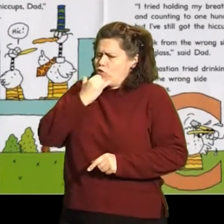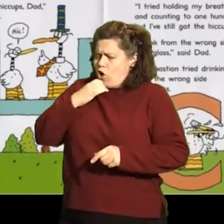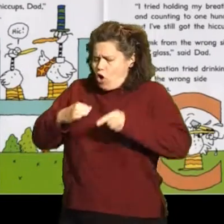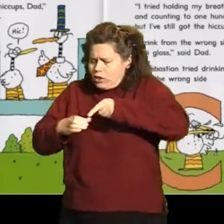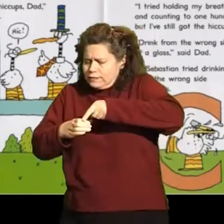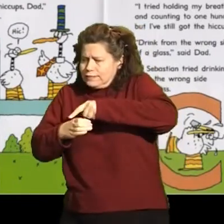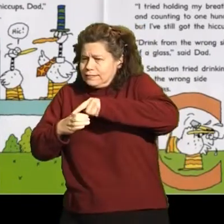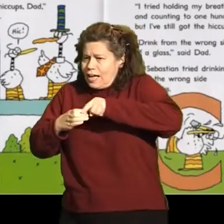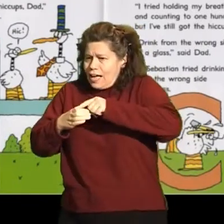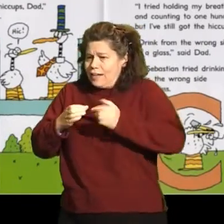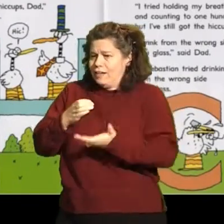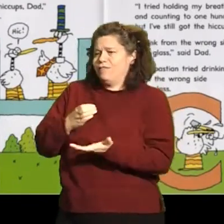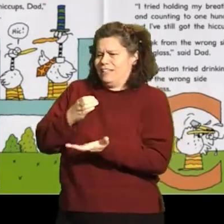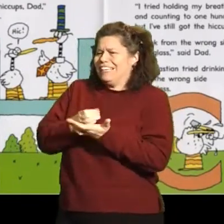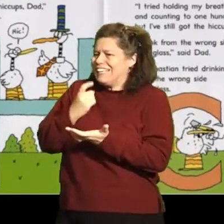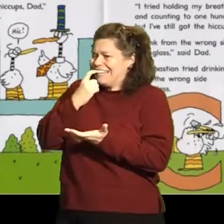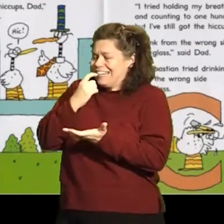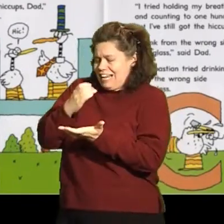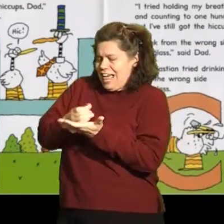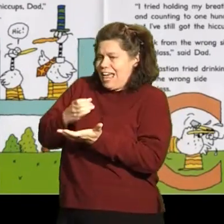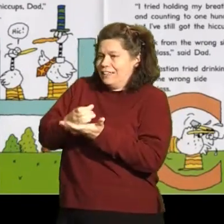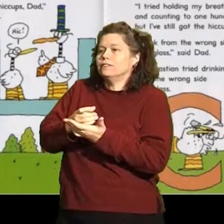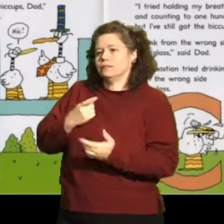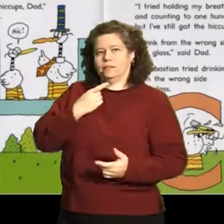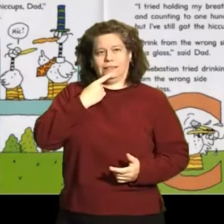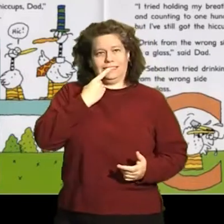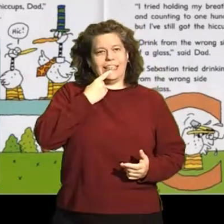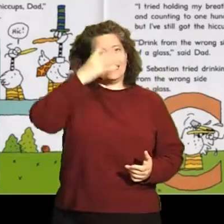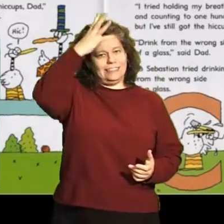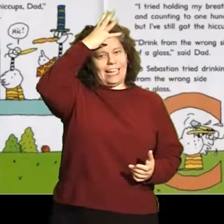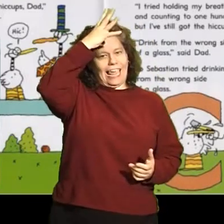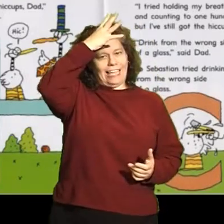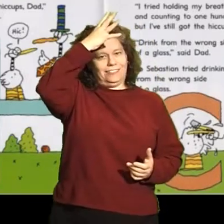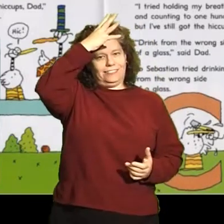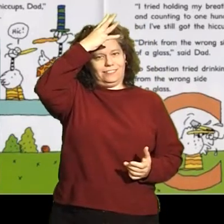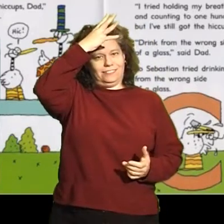"Drink from the wrong side of a glass," said Dad.